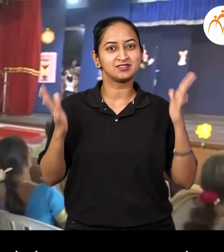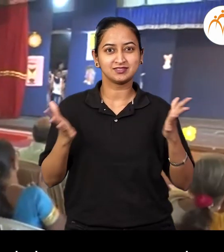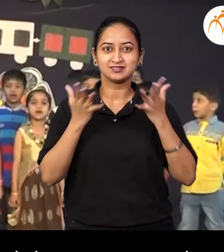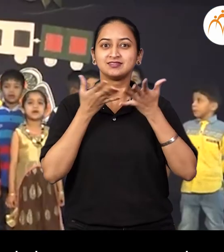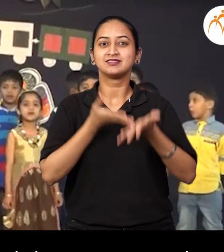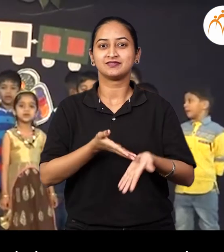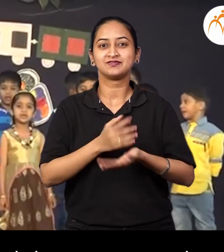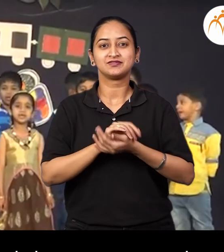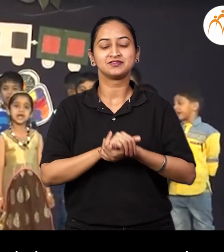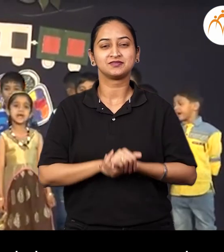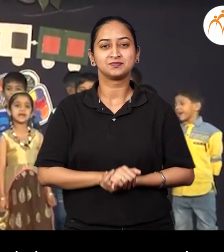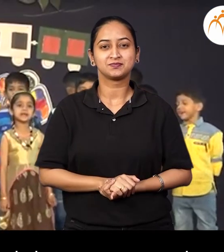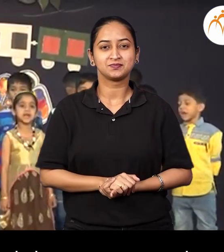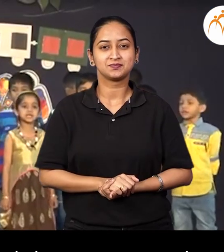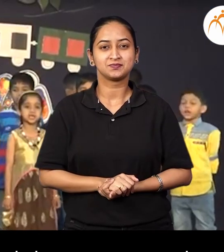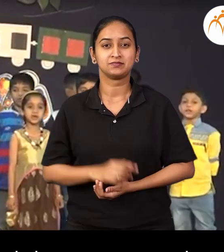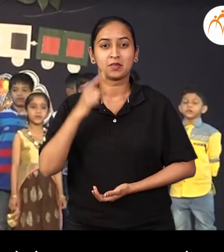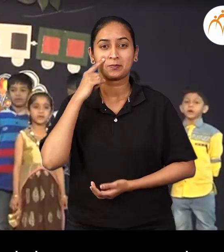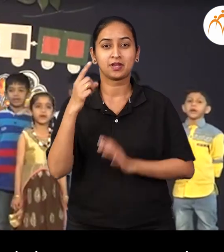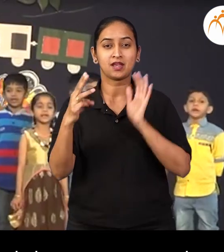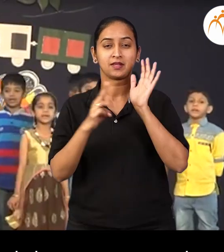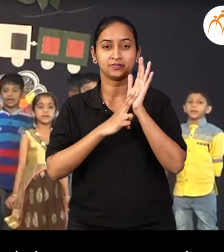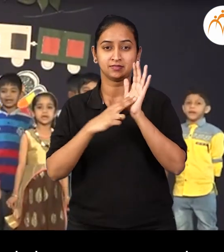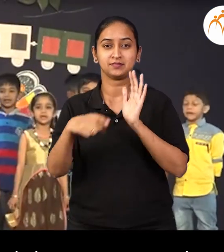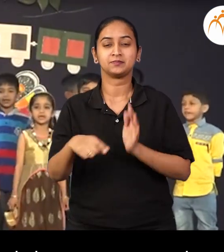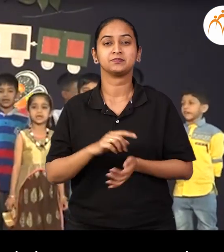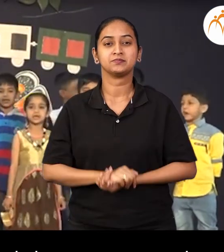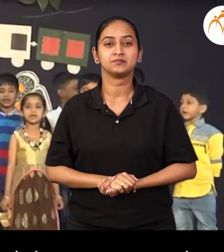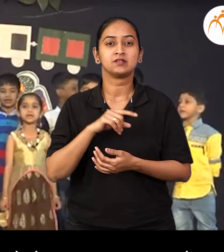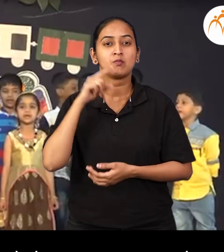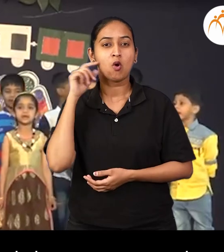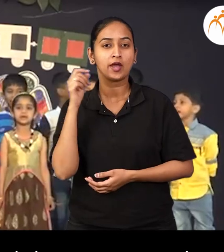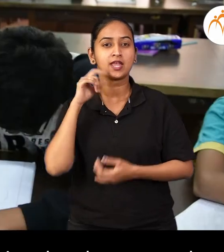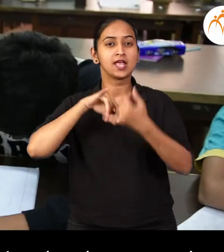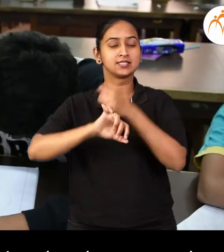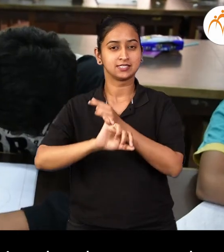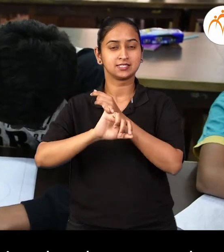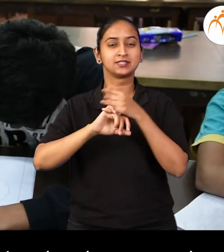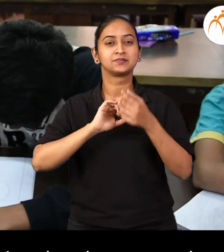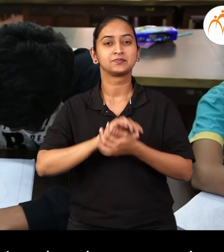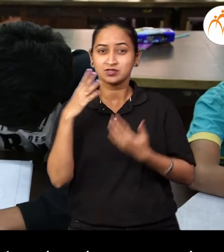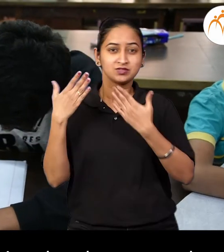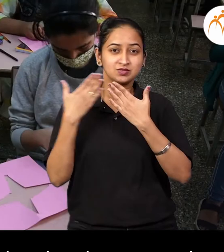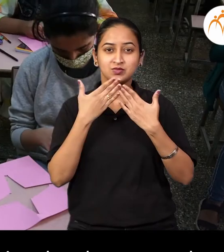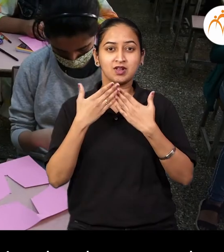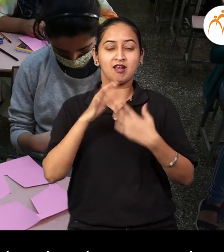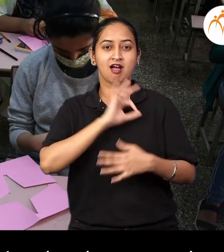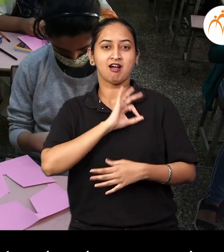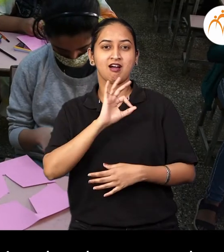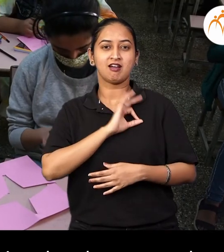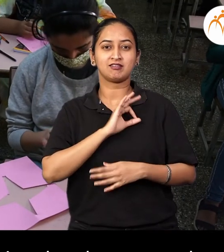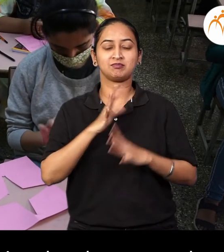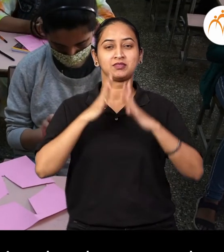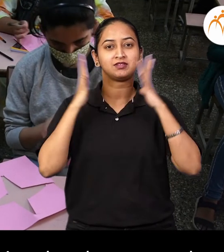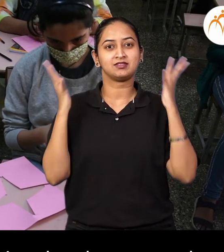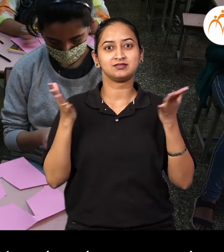like drama and dance very much. Salim and Sania